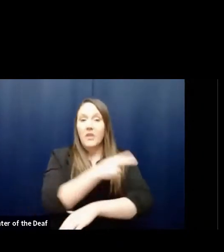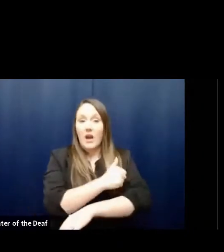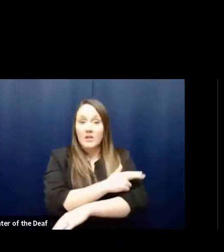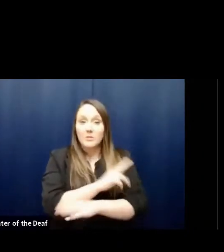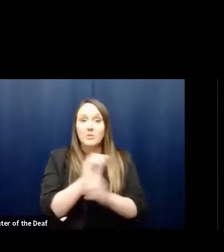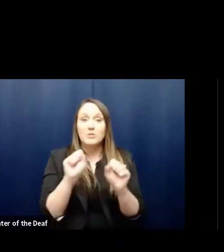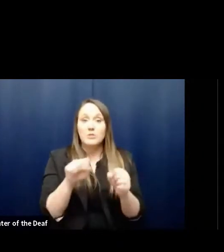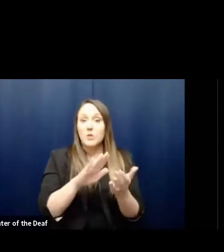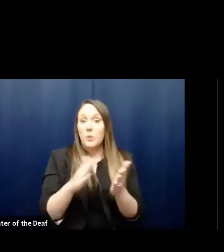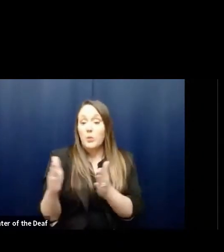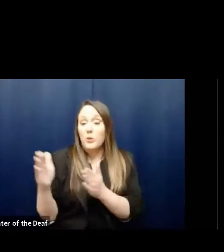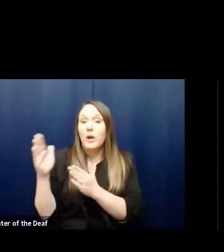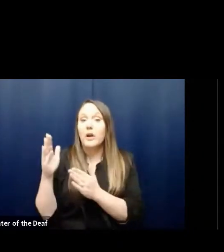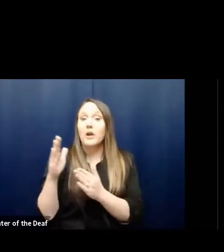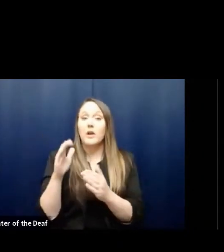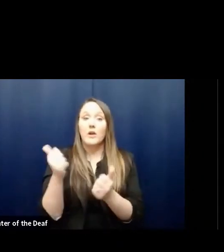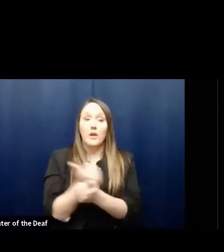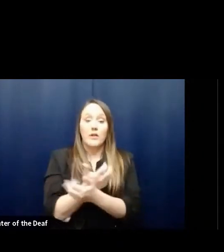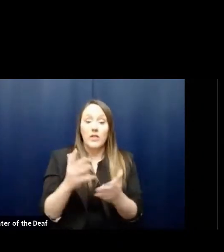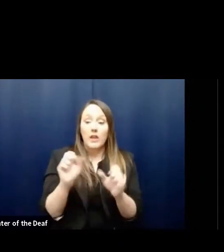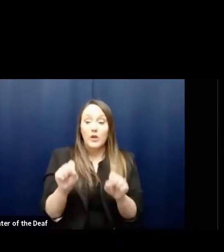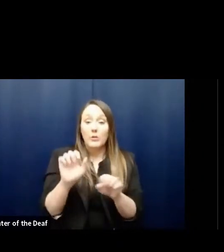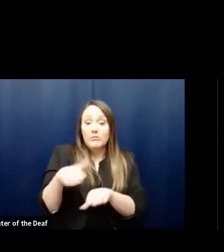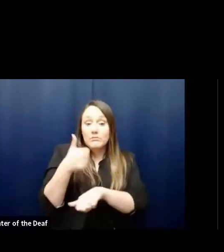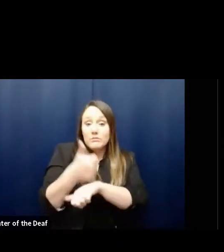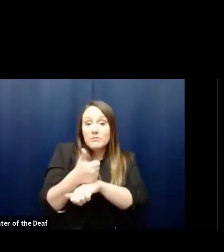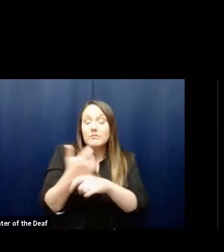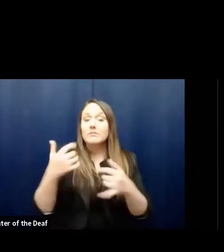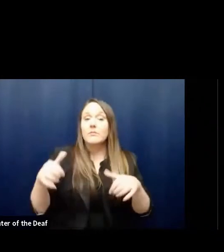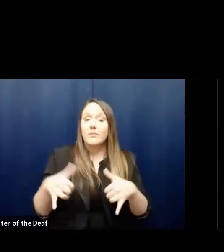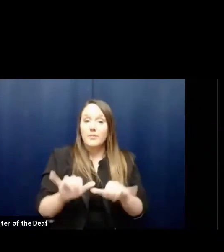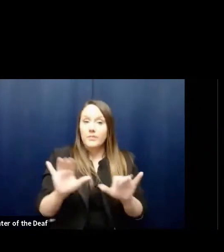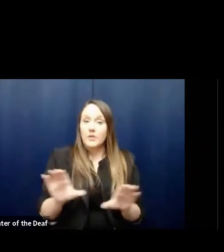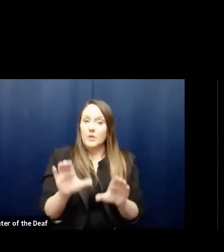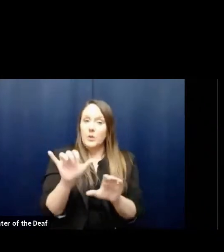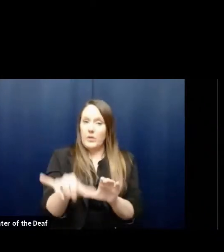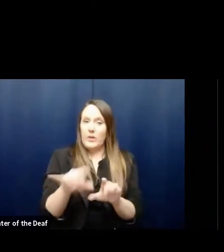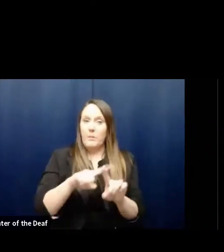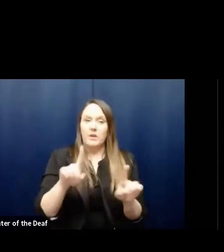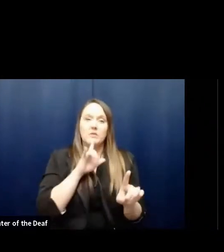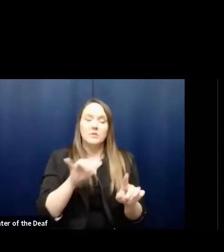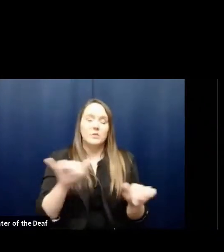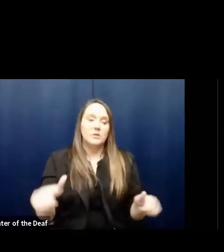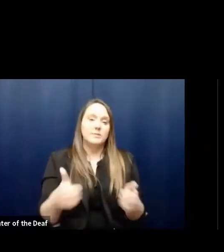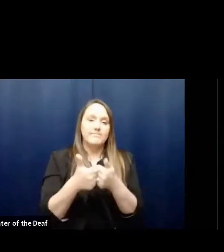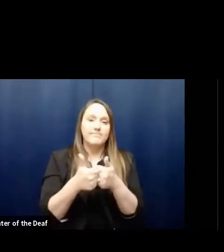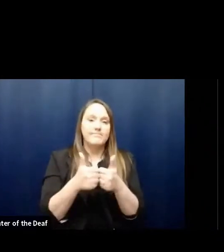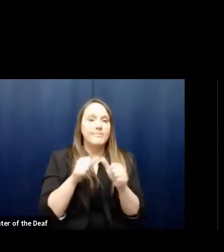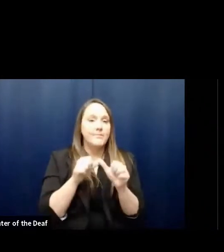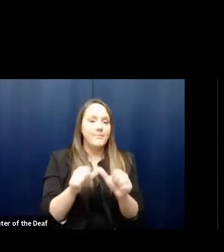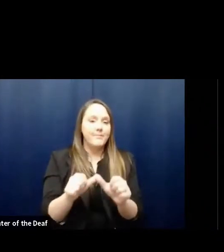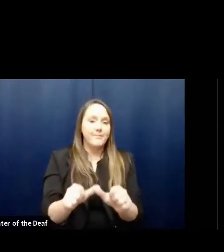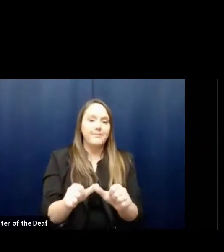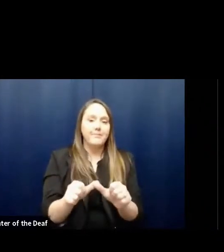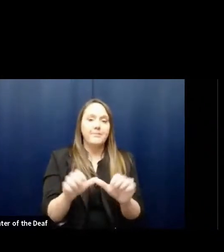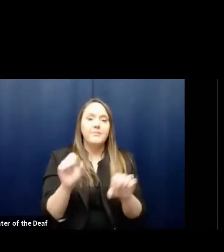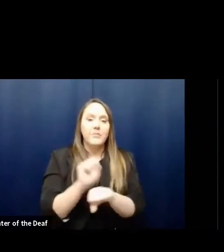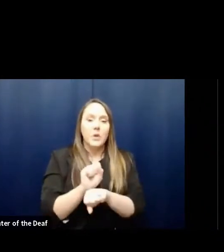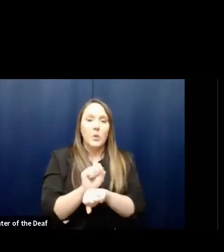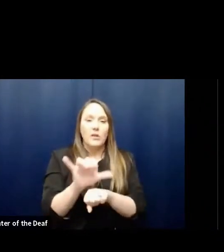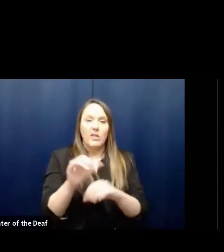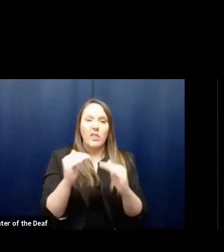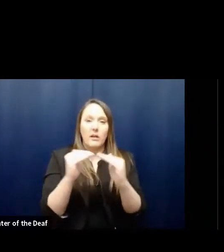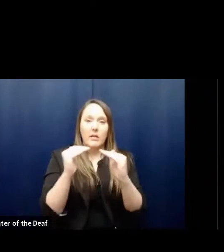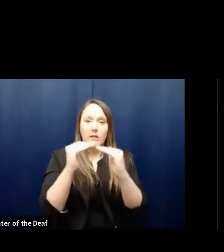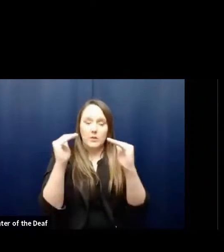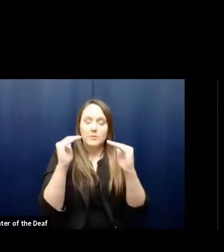so, we're still doing that, but we're really, it's really challenging to continue to work at that